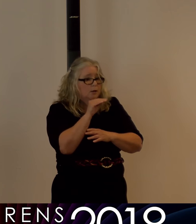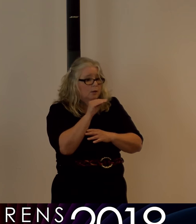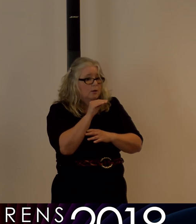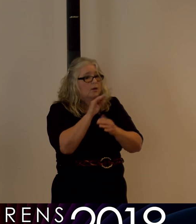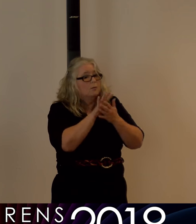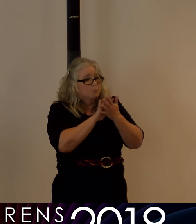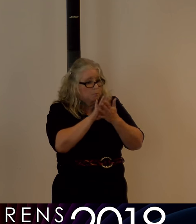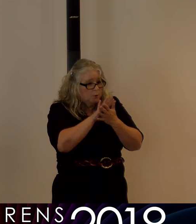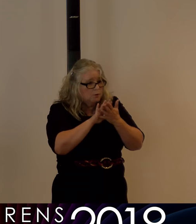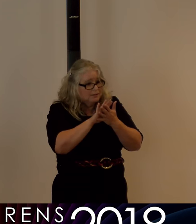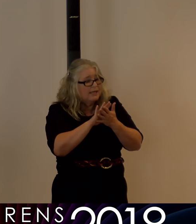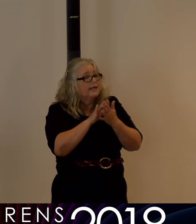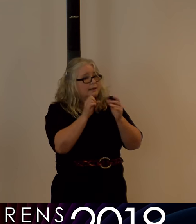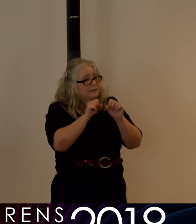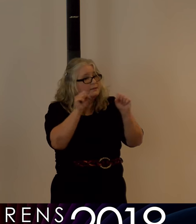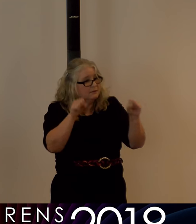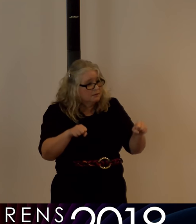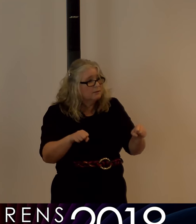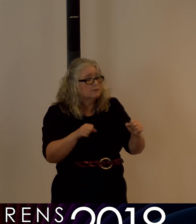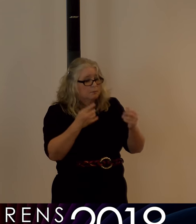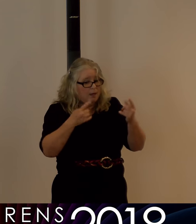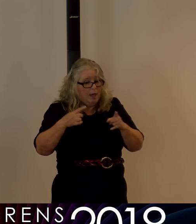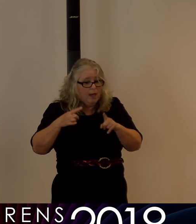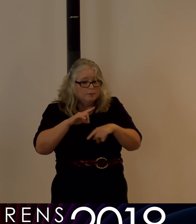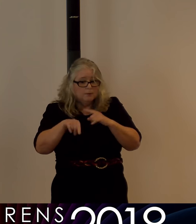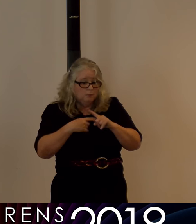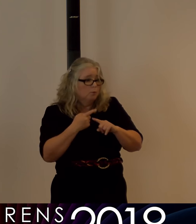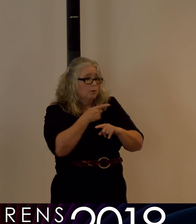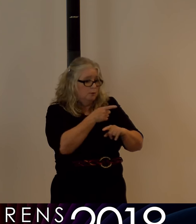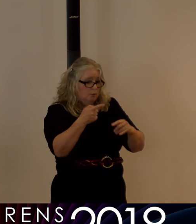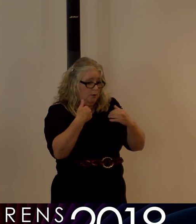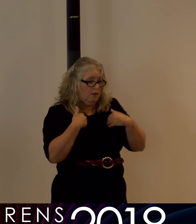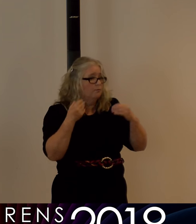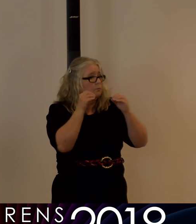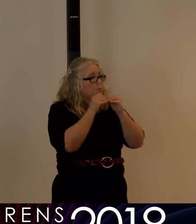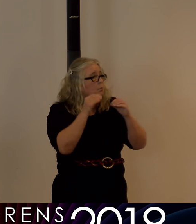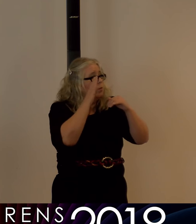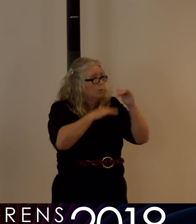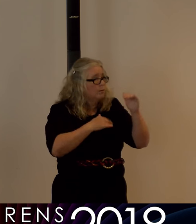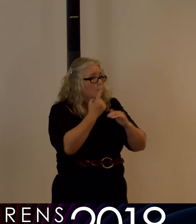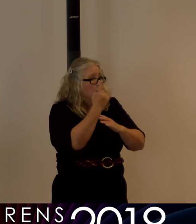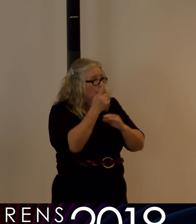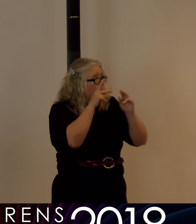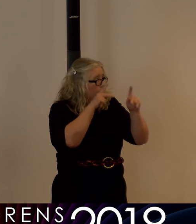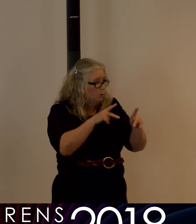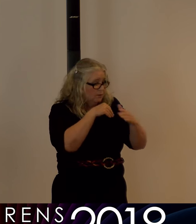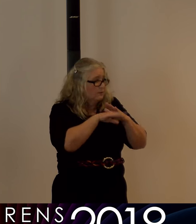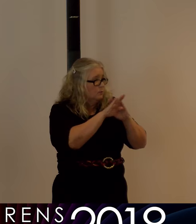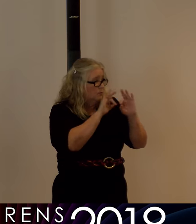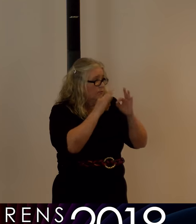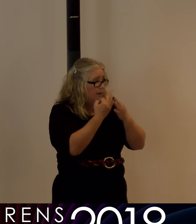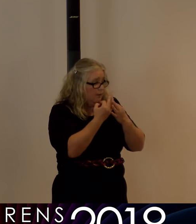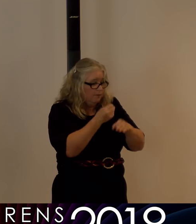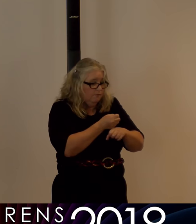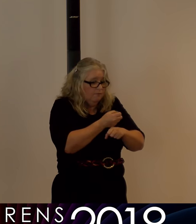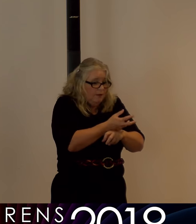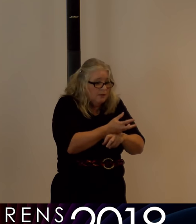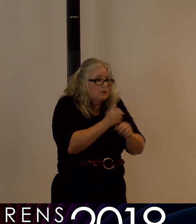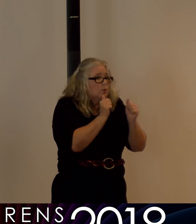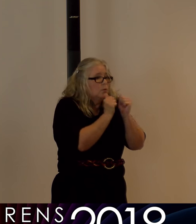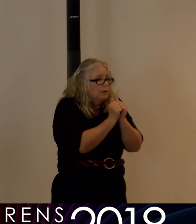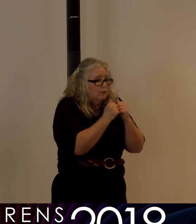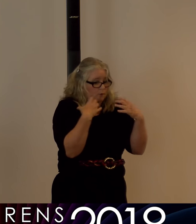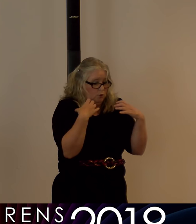mosaicism occurs when you have more than one person in your family affected with charge, but the parents are